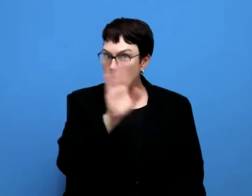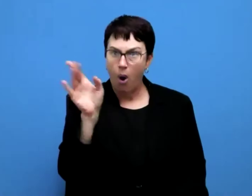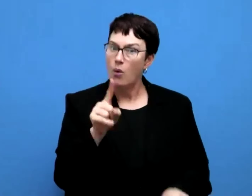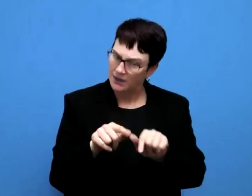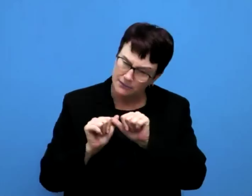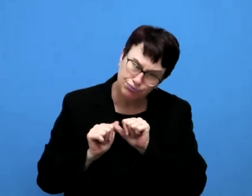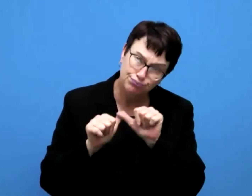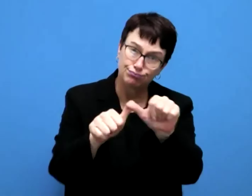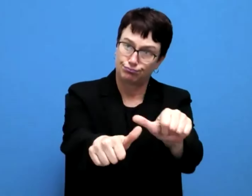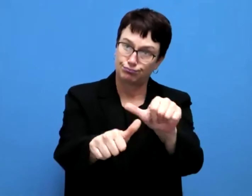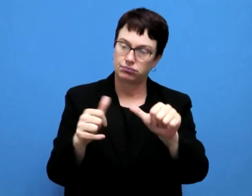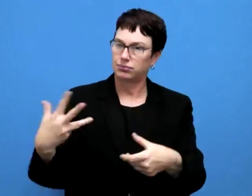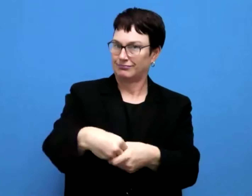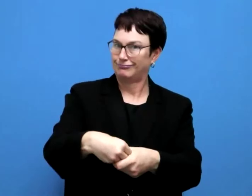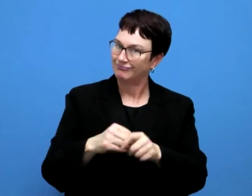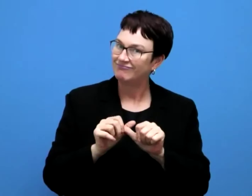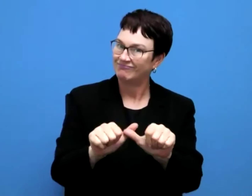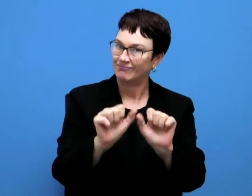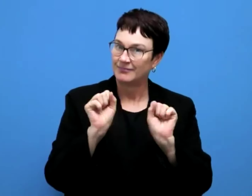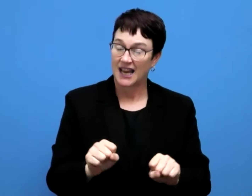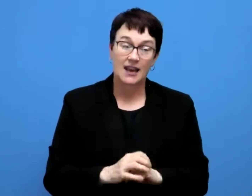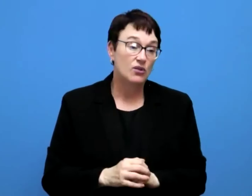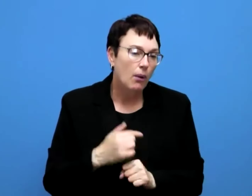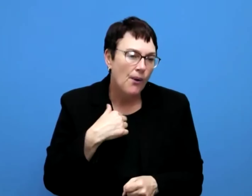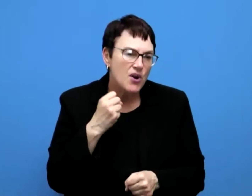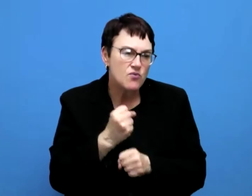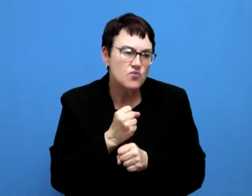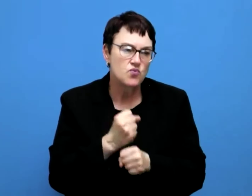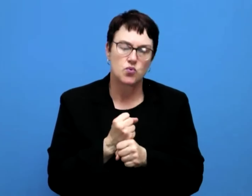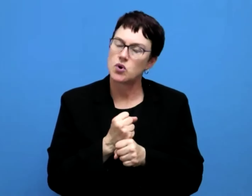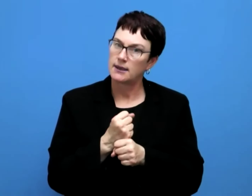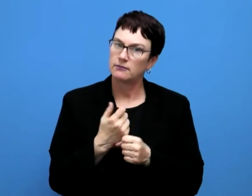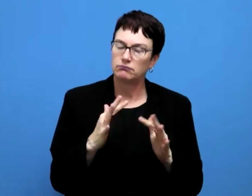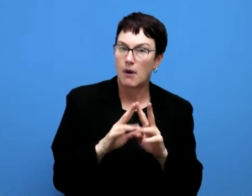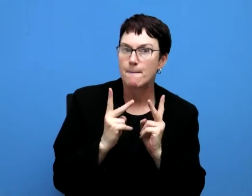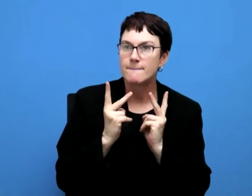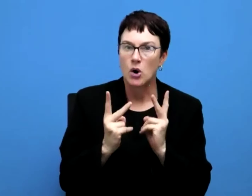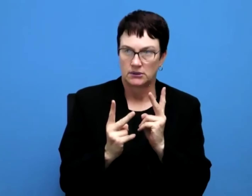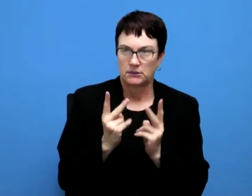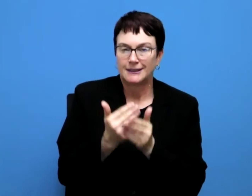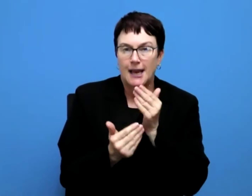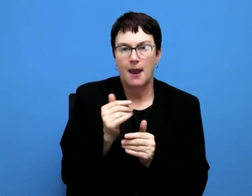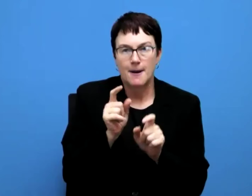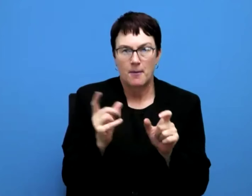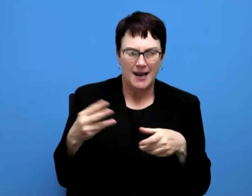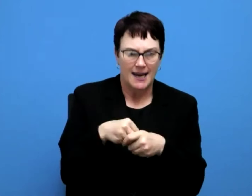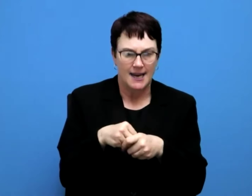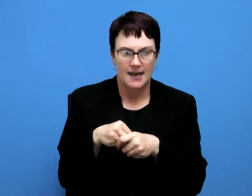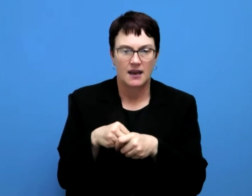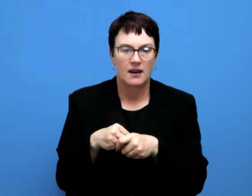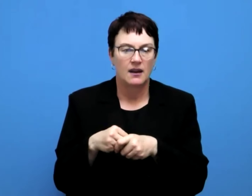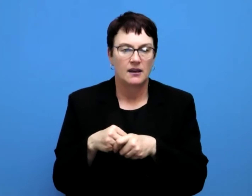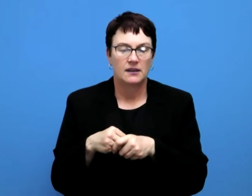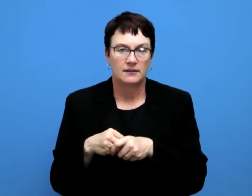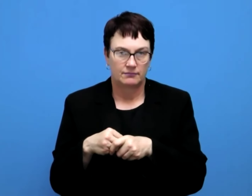local capacity and working in close partnership with organisations working with people with disabilities. Carolyn, can I ask you to just slow down